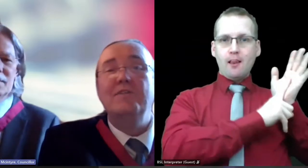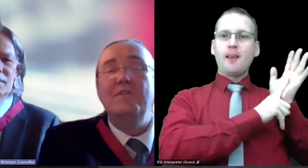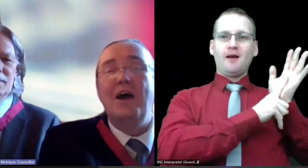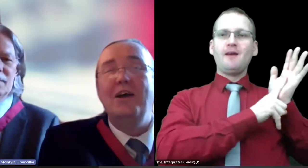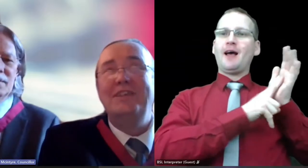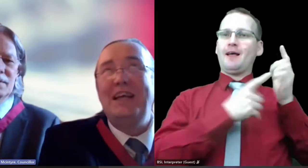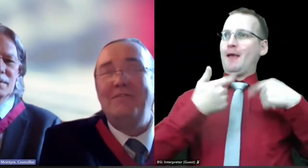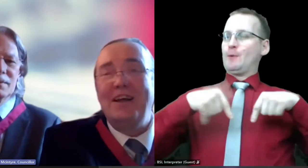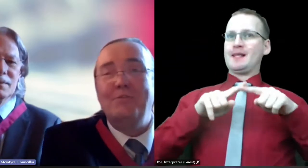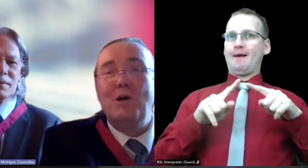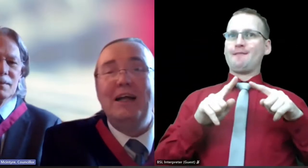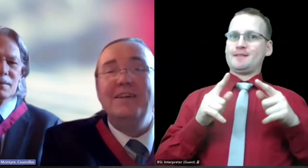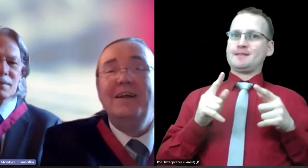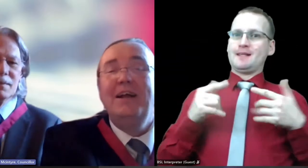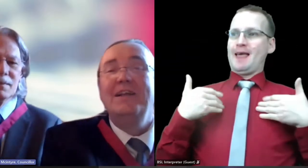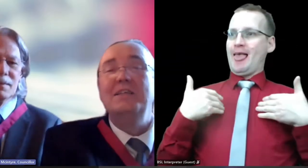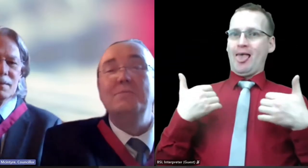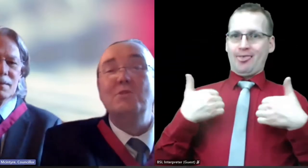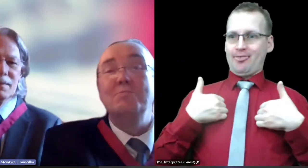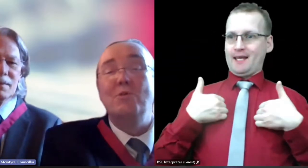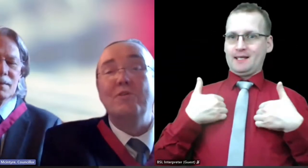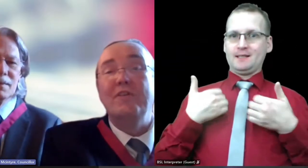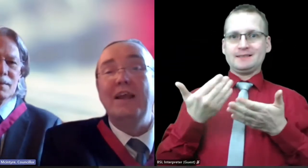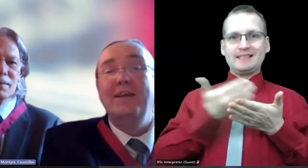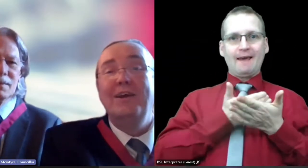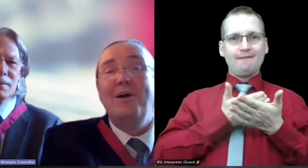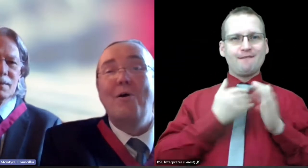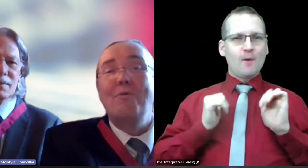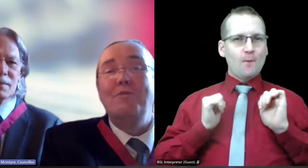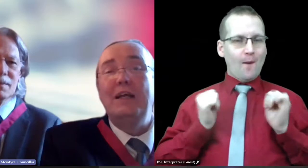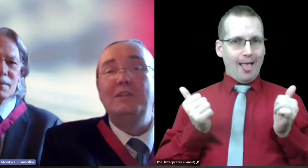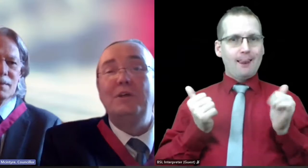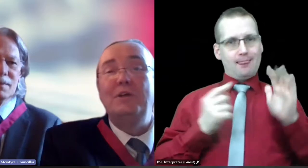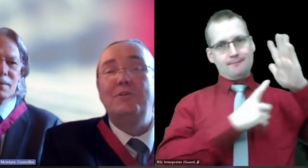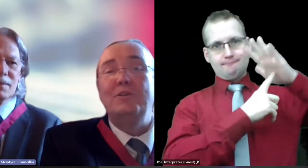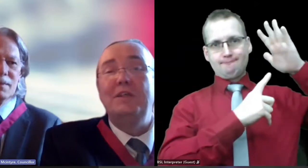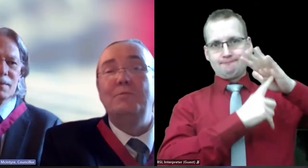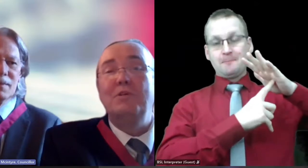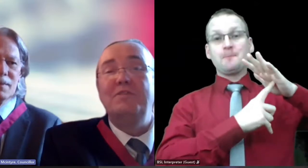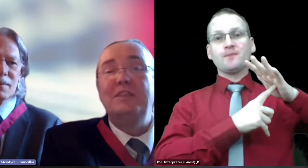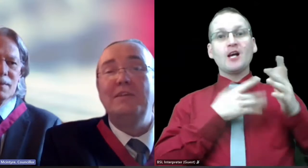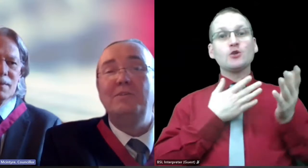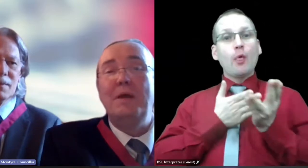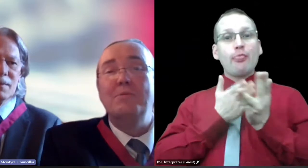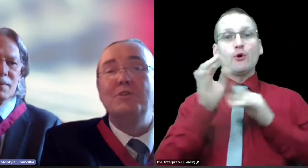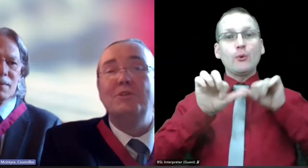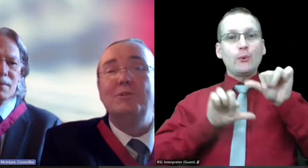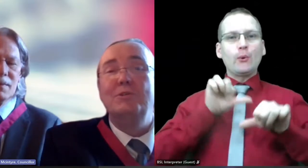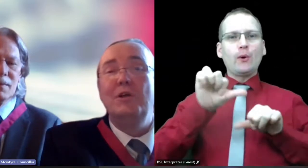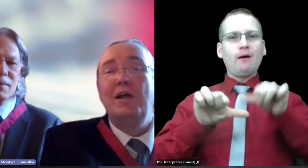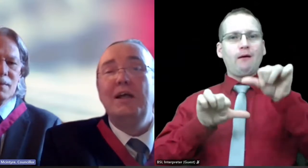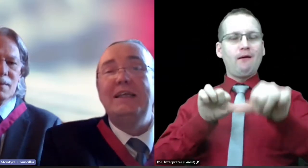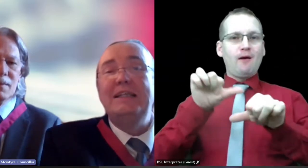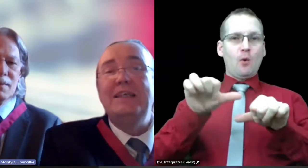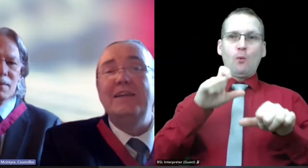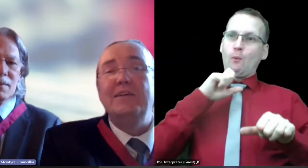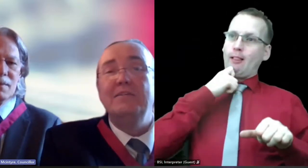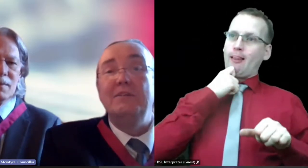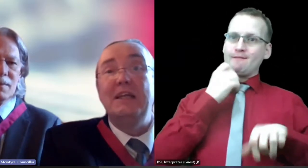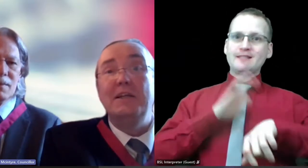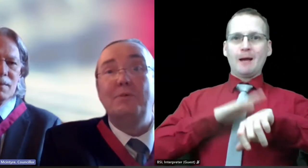ourselves safe and well, that's the most important thing. Hopefully, as we get through the day, hello, everybody, and thank you for joining us today,